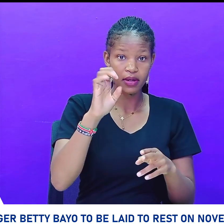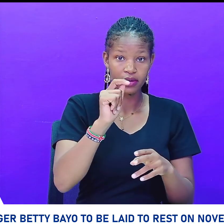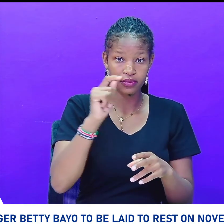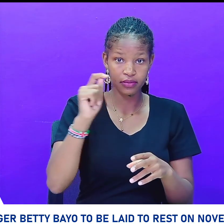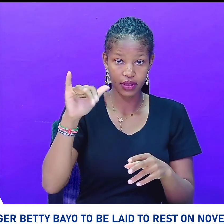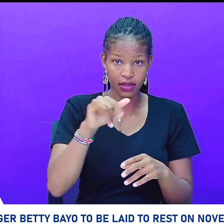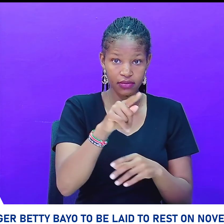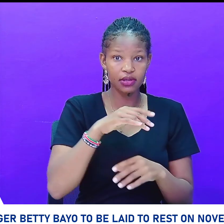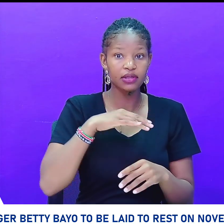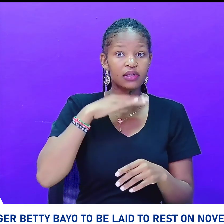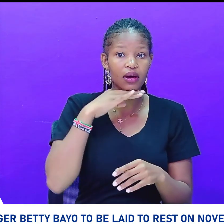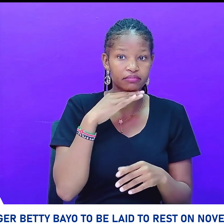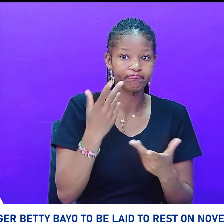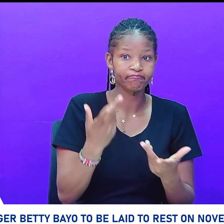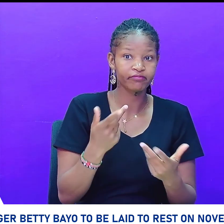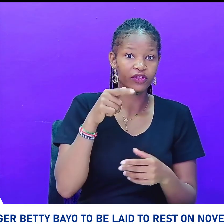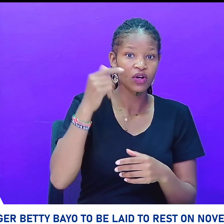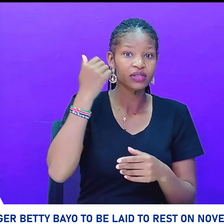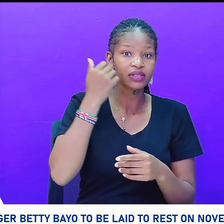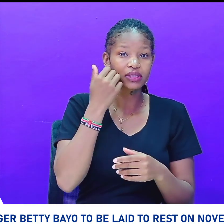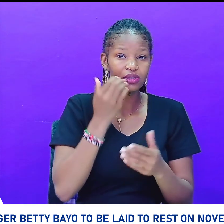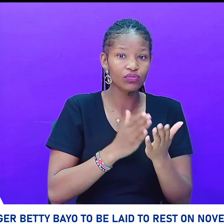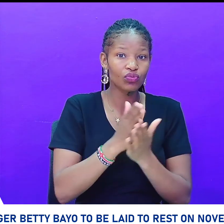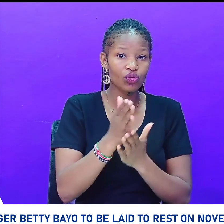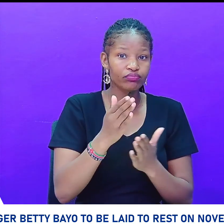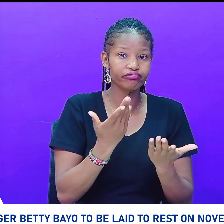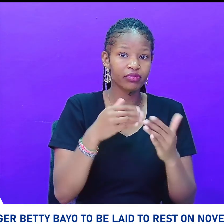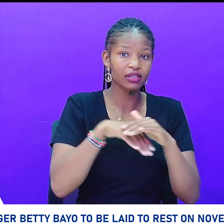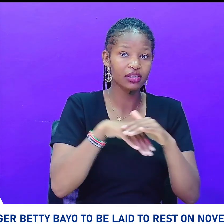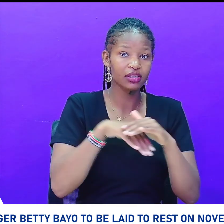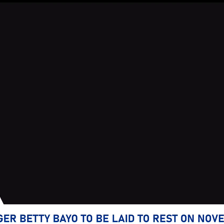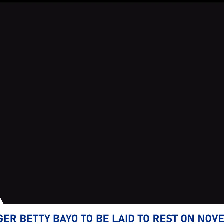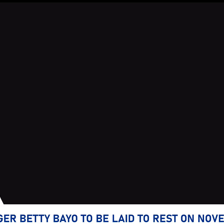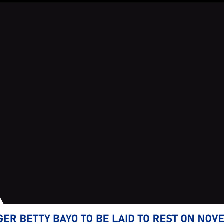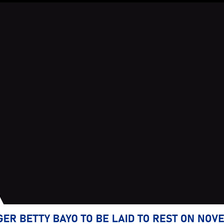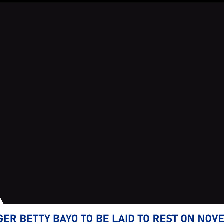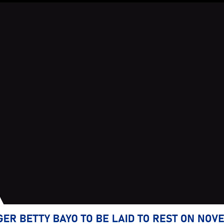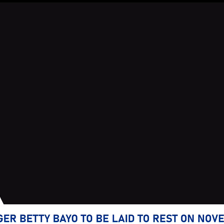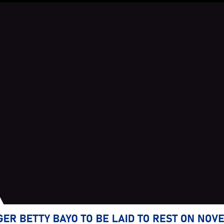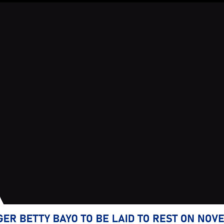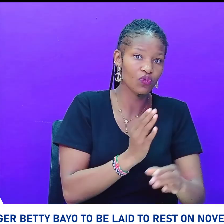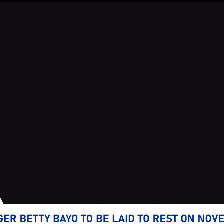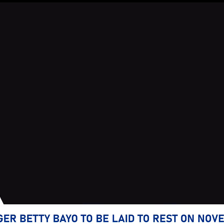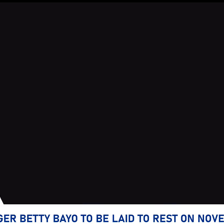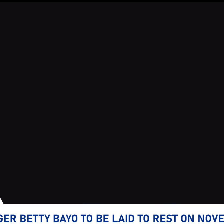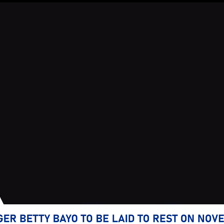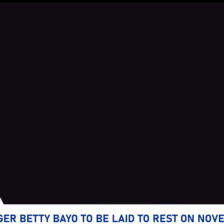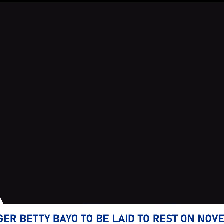Betty Bayo's death has drawn with widespread grief across the gospel music community and